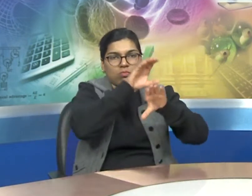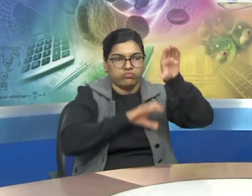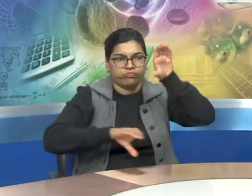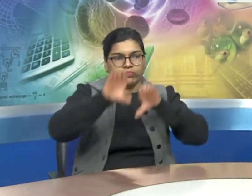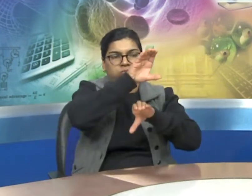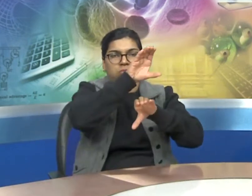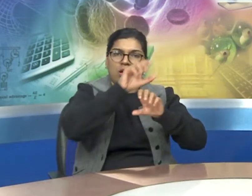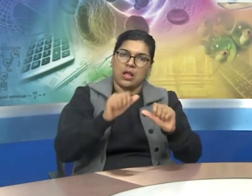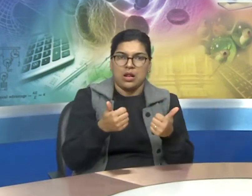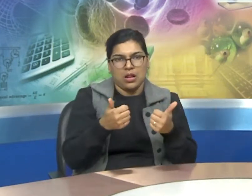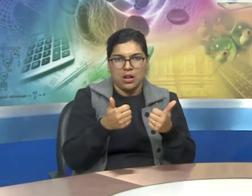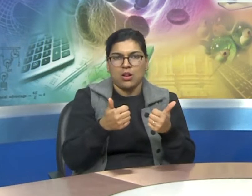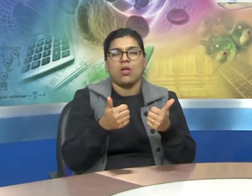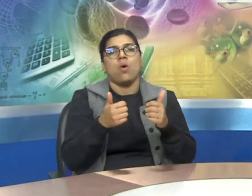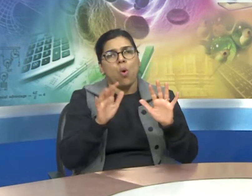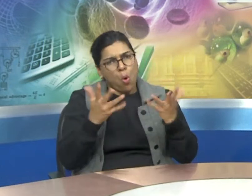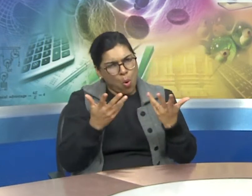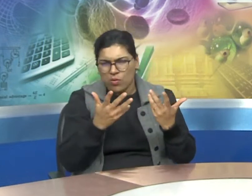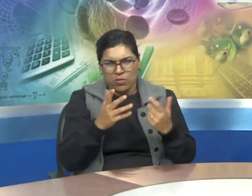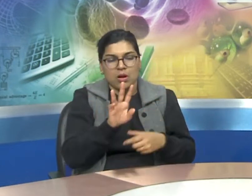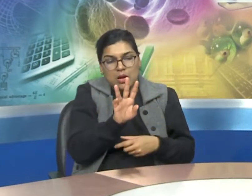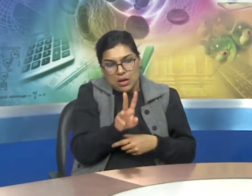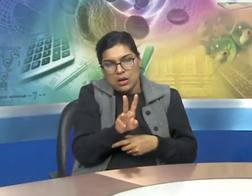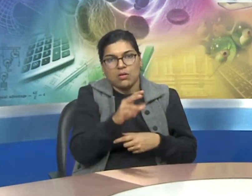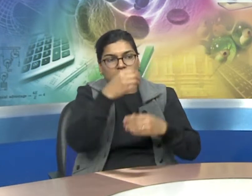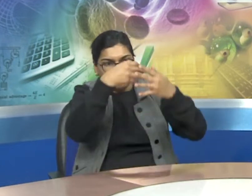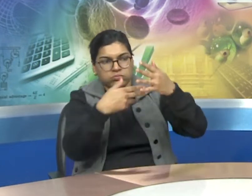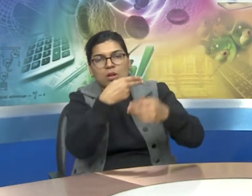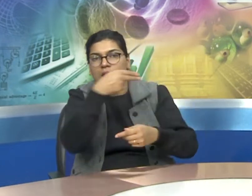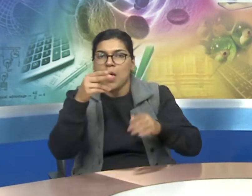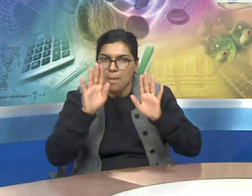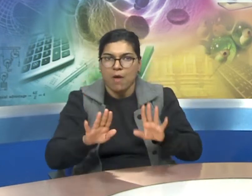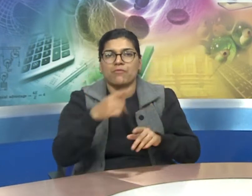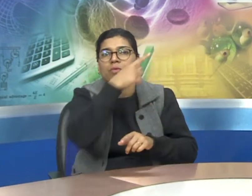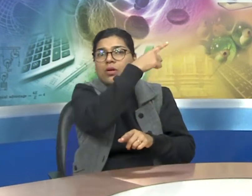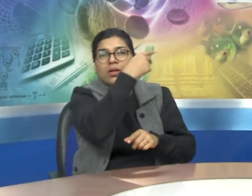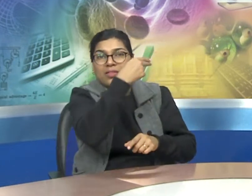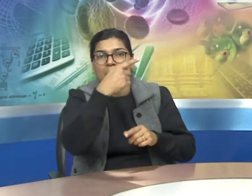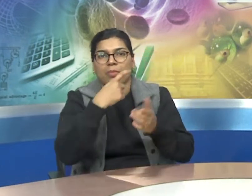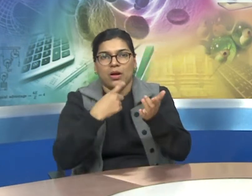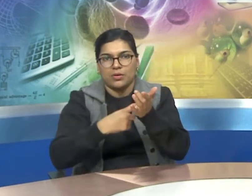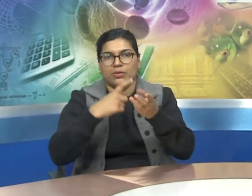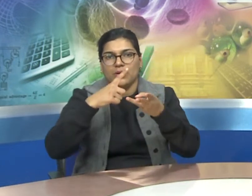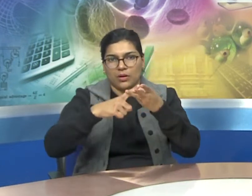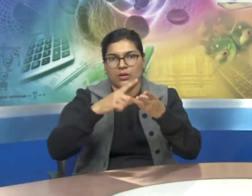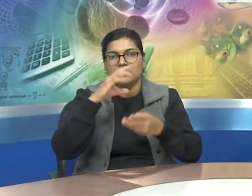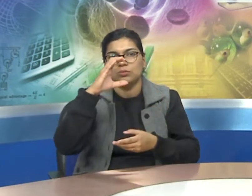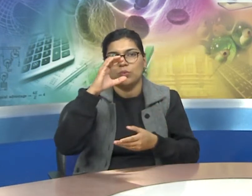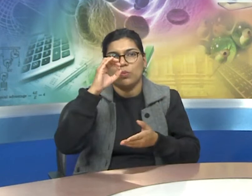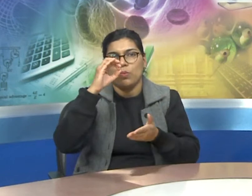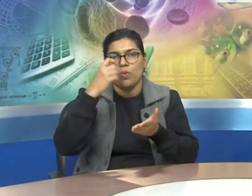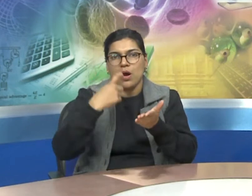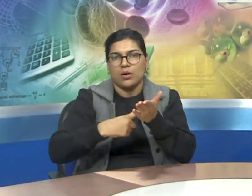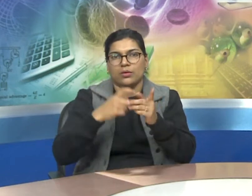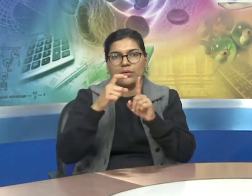of mouse. That can be done. That is called as reordering of slides.